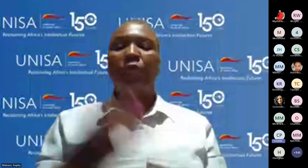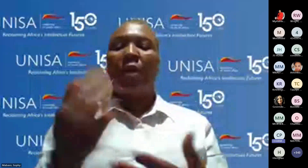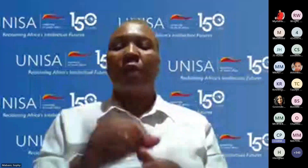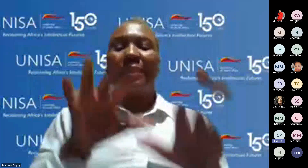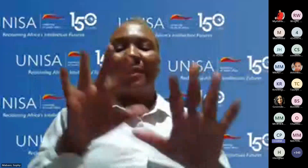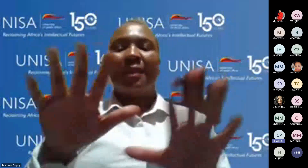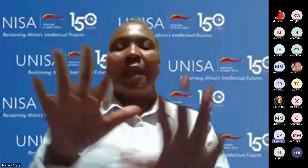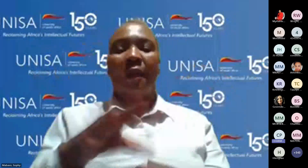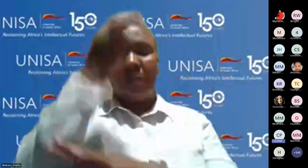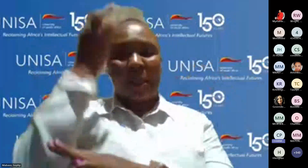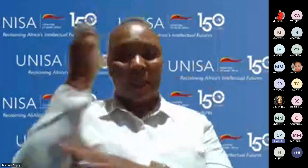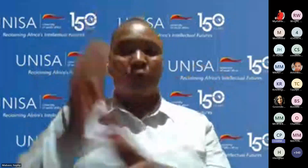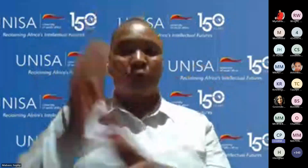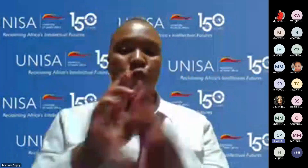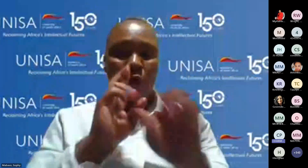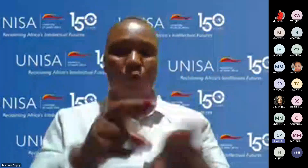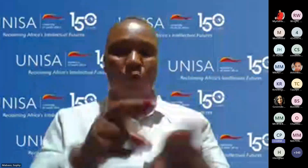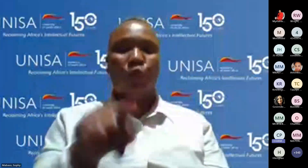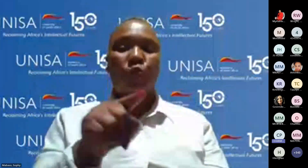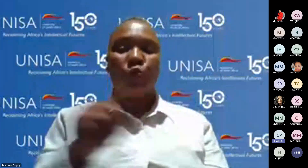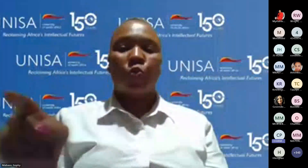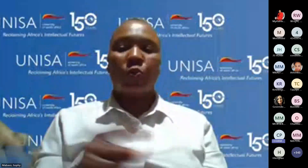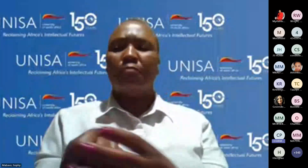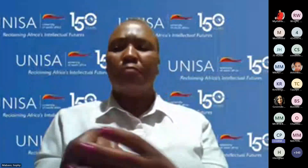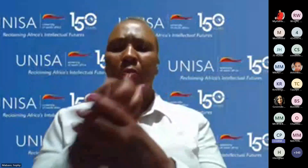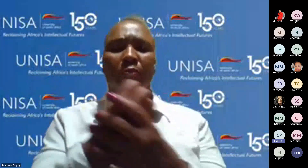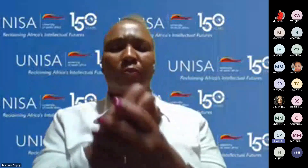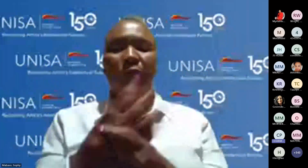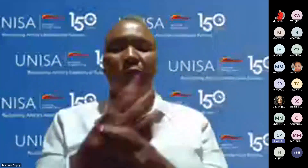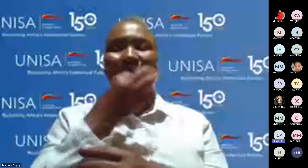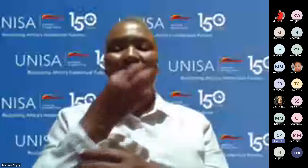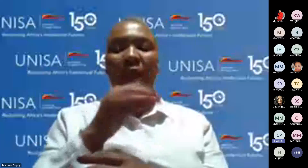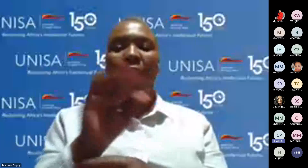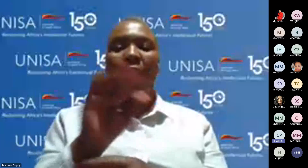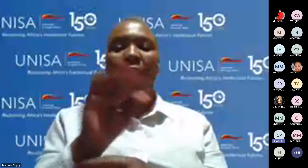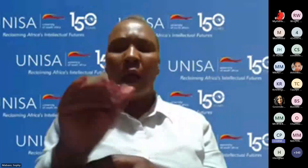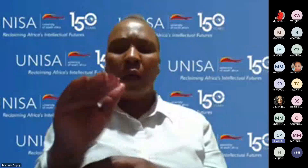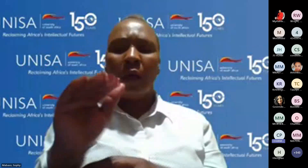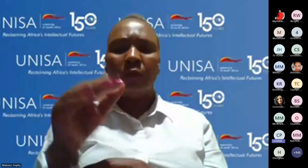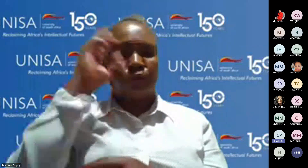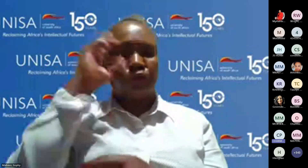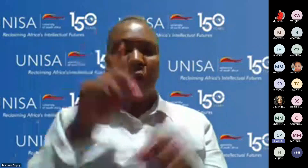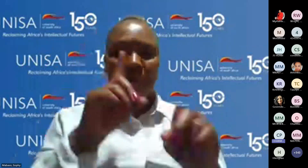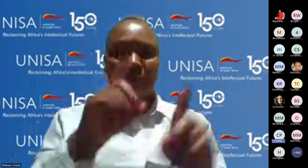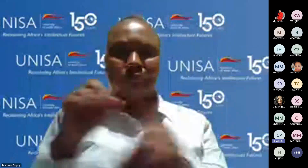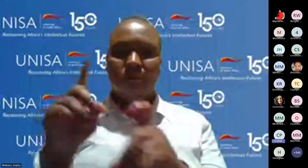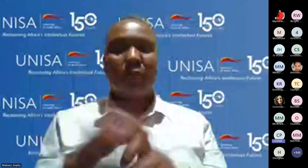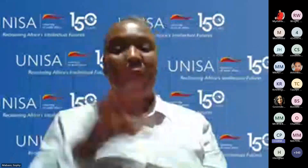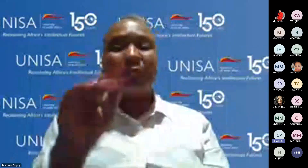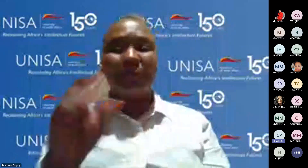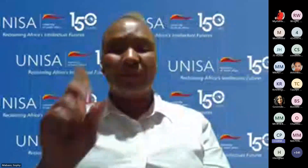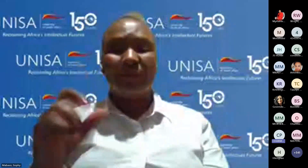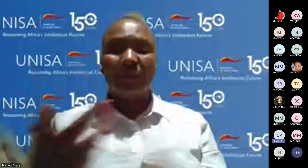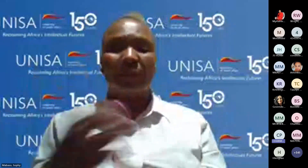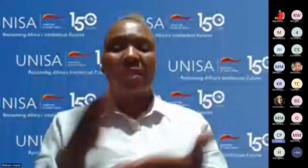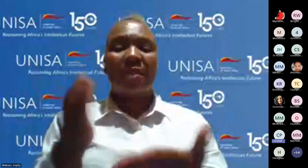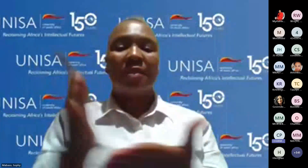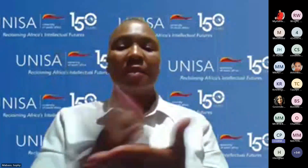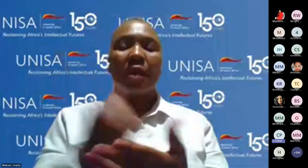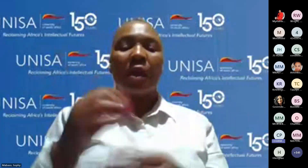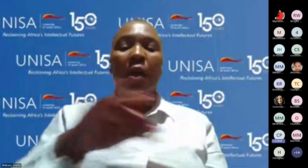to respond to those prompts. Now, my concern that I'm just asking out on is it does take